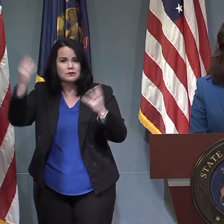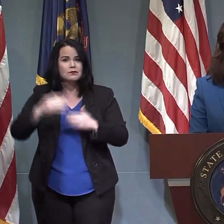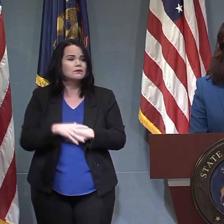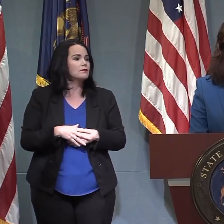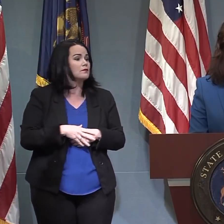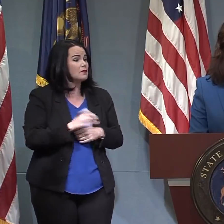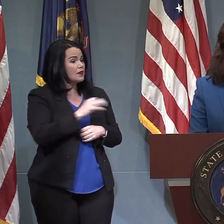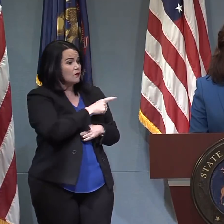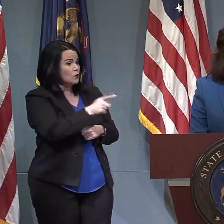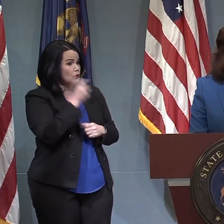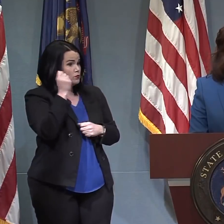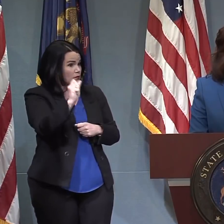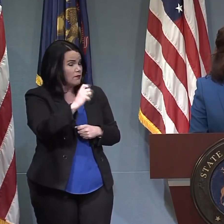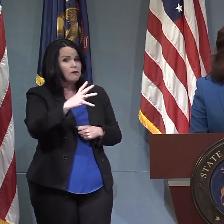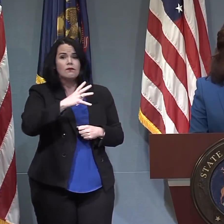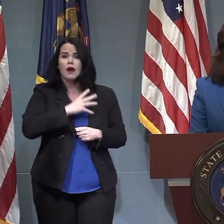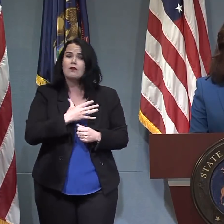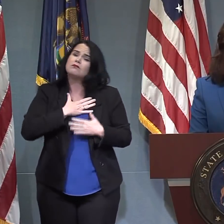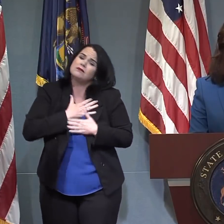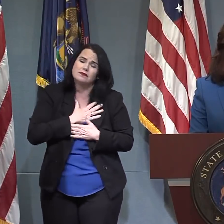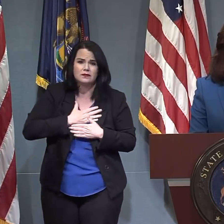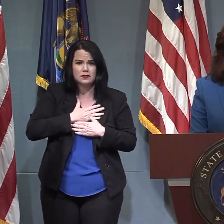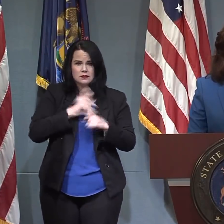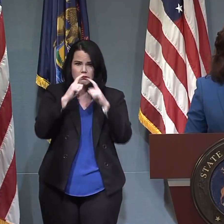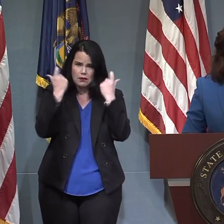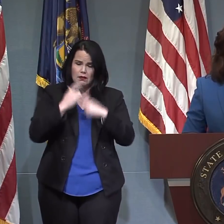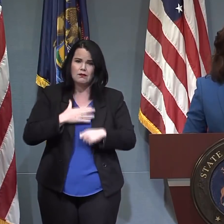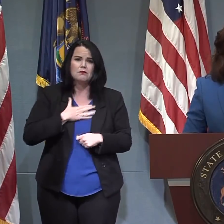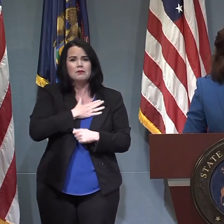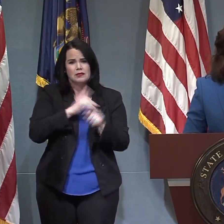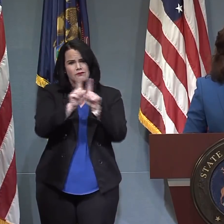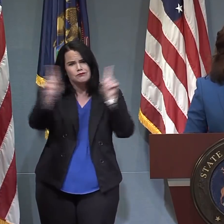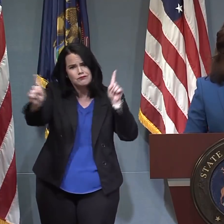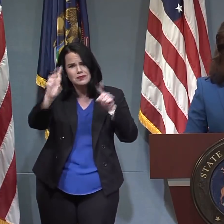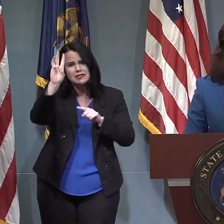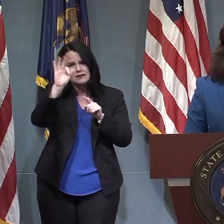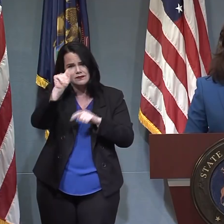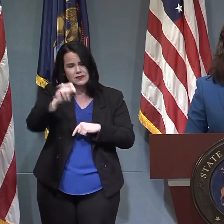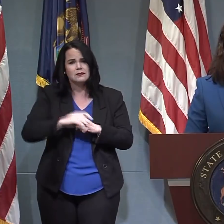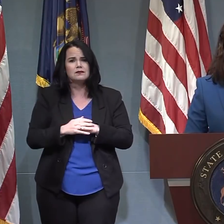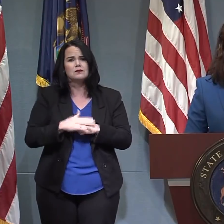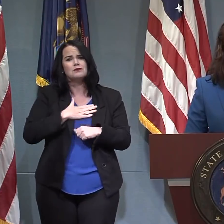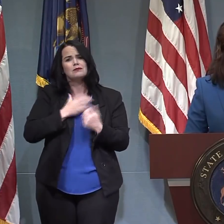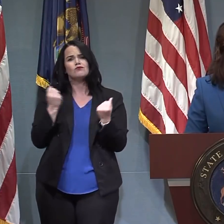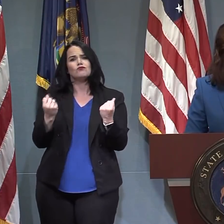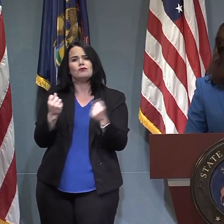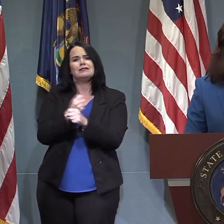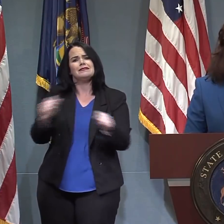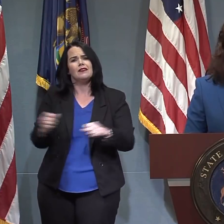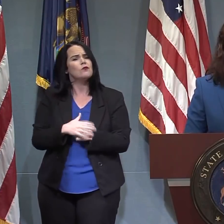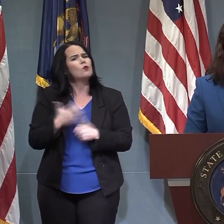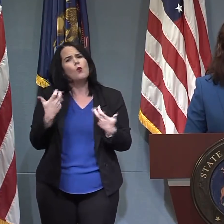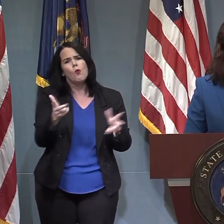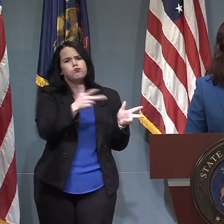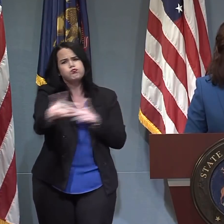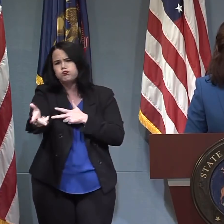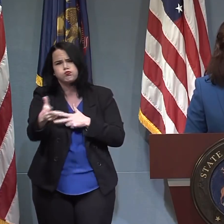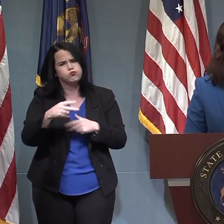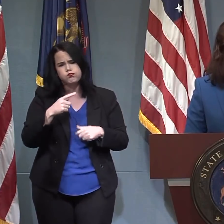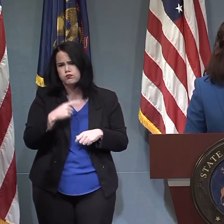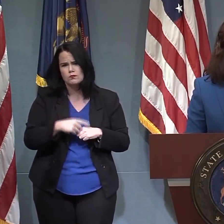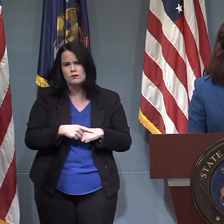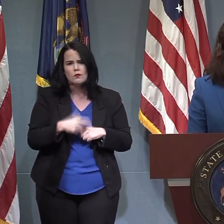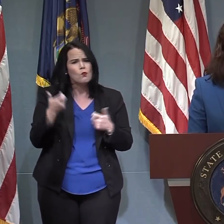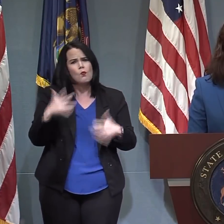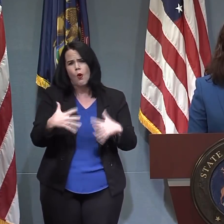ask that you wear a mask. I ask that you stay 6 feet apart from others. I ask that you drive safely so that you don't have to get pulled over or create